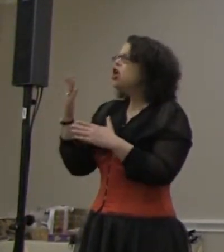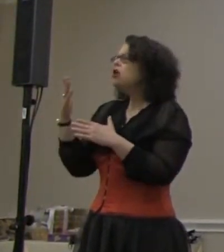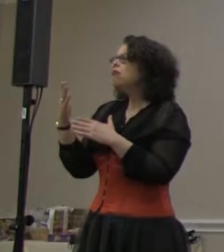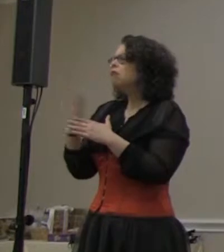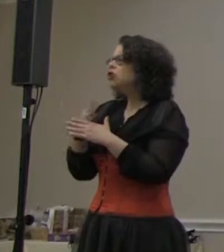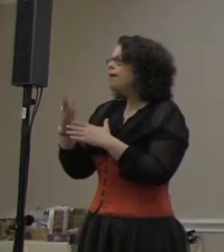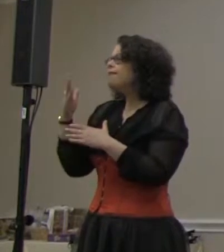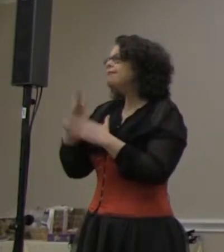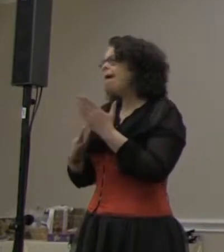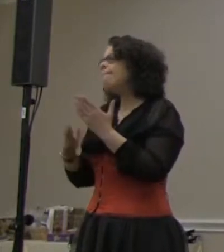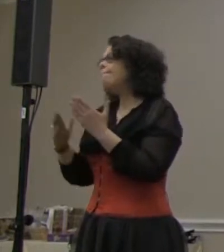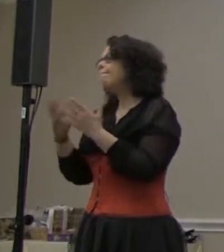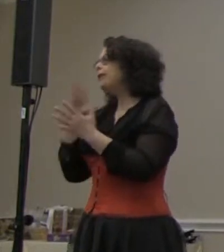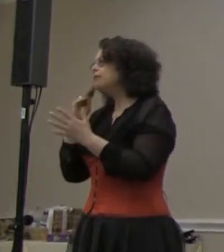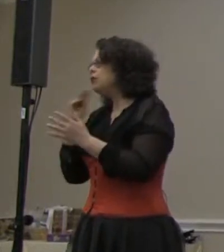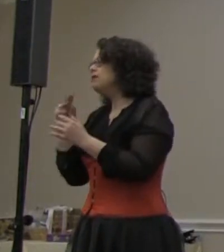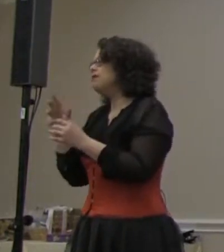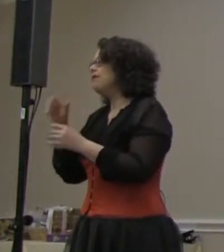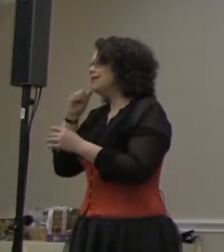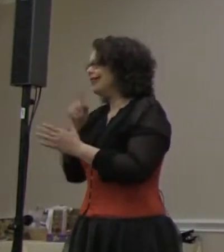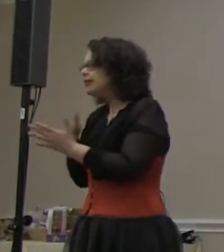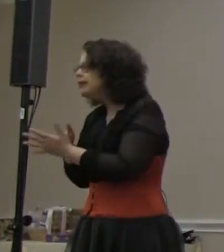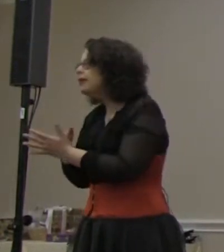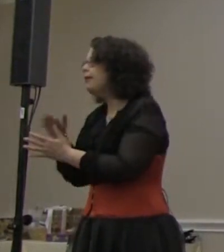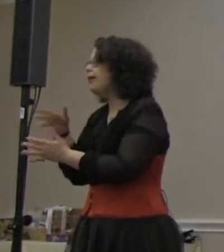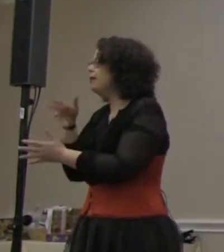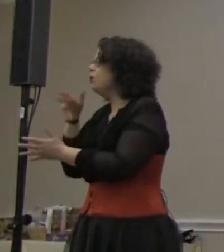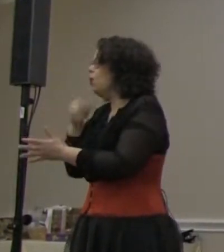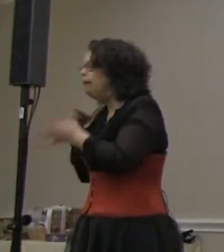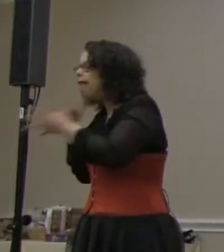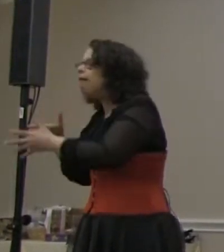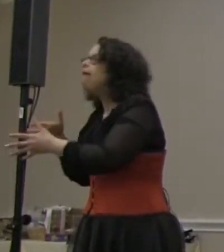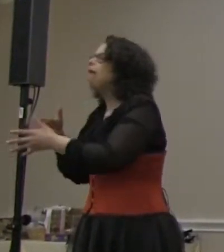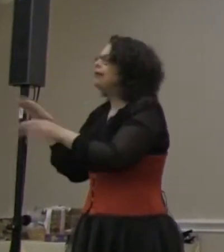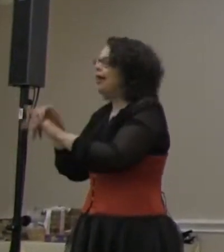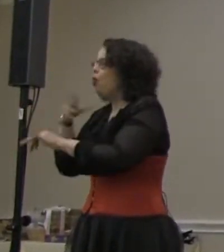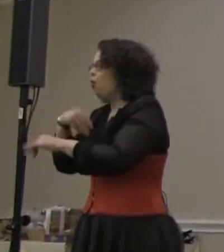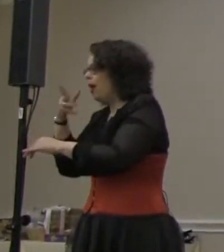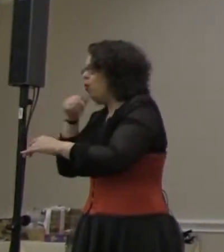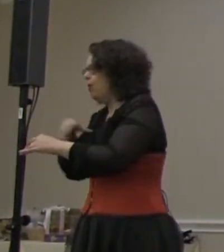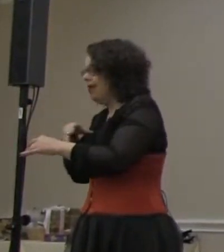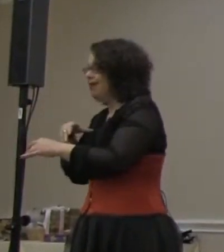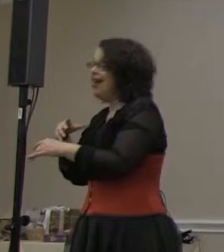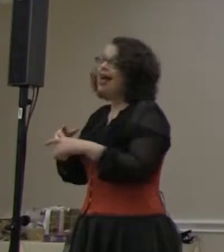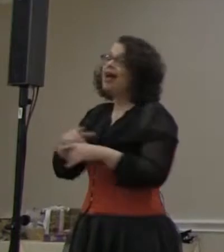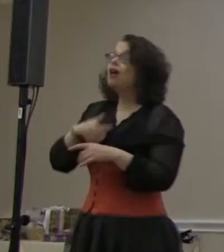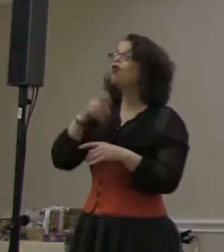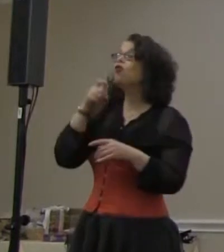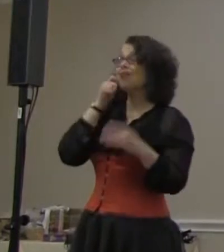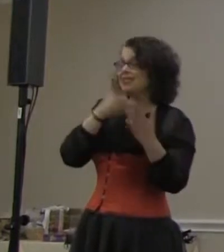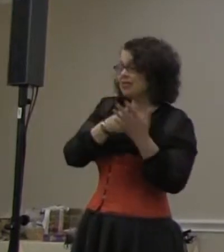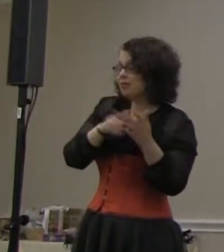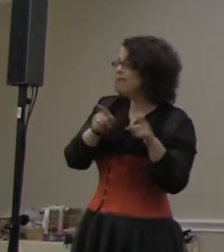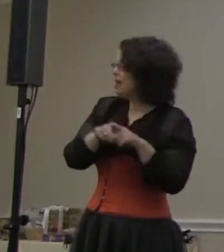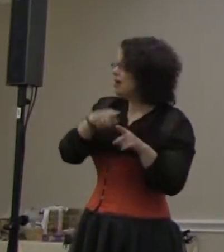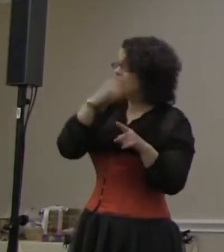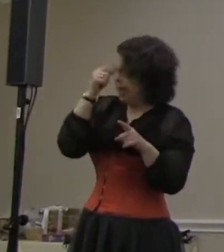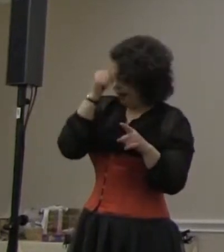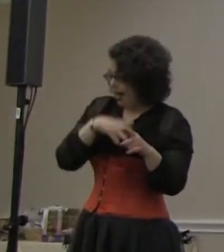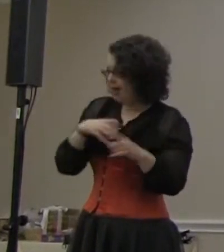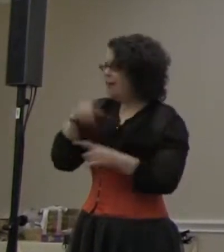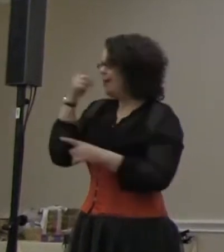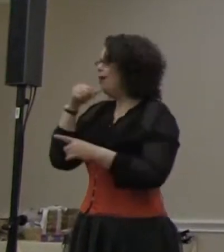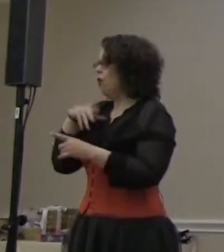and misogyny as white women, and some of the same experiences of racism as black men, black